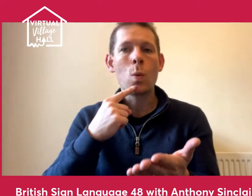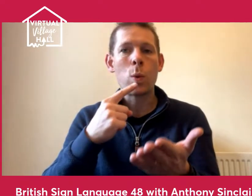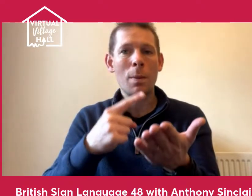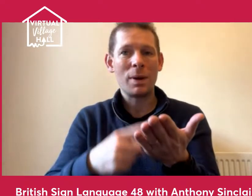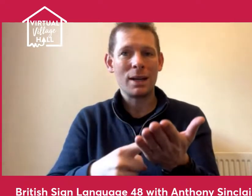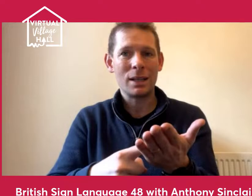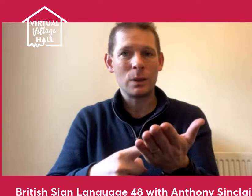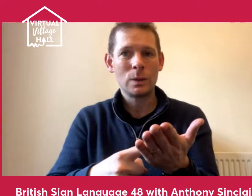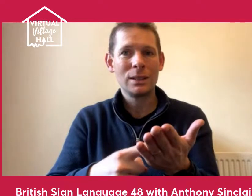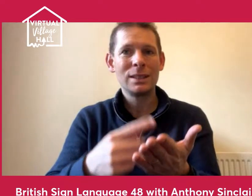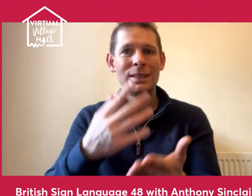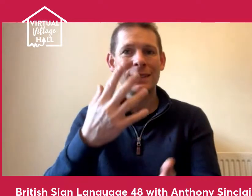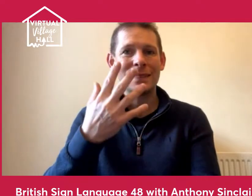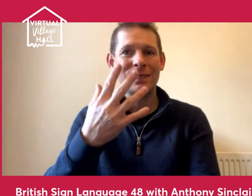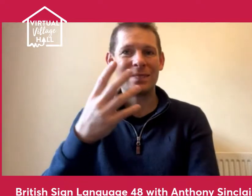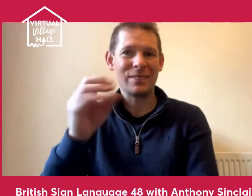So if it's £1,